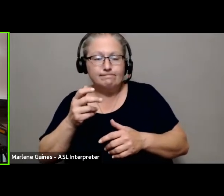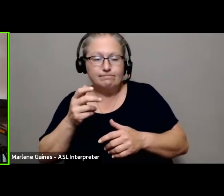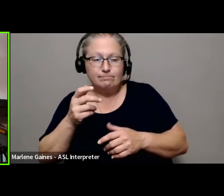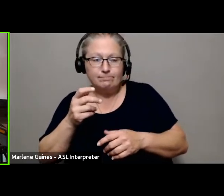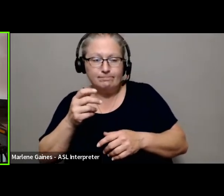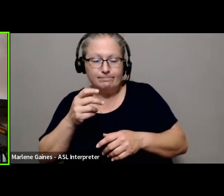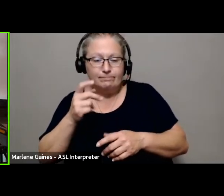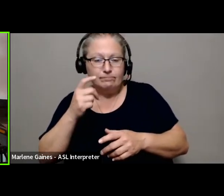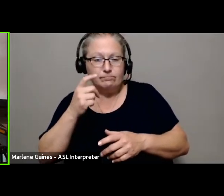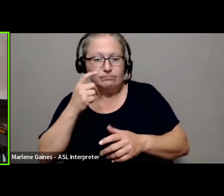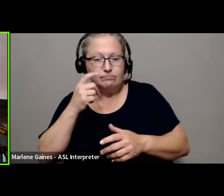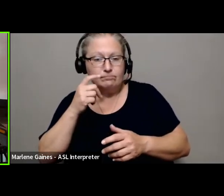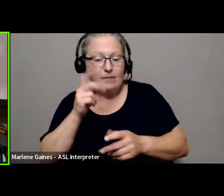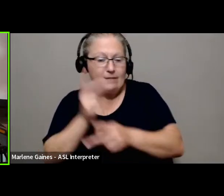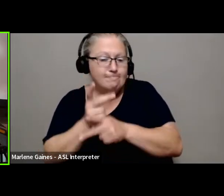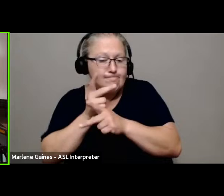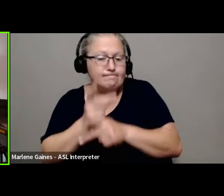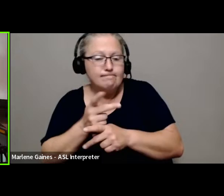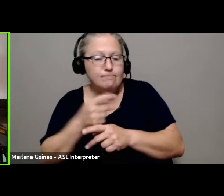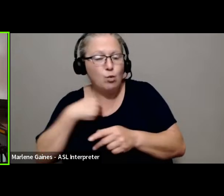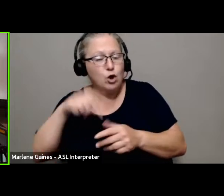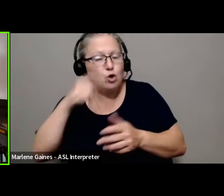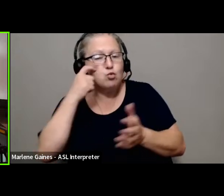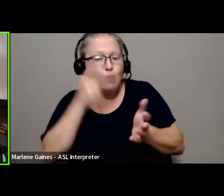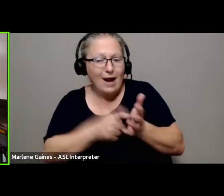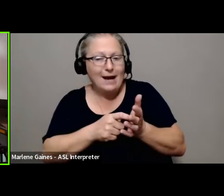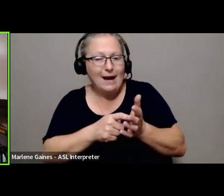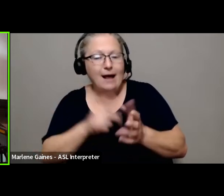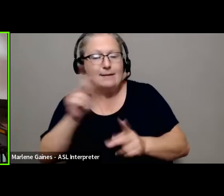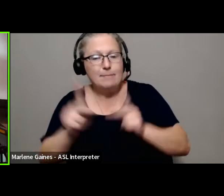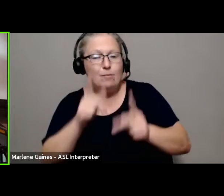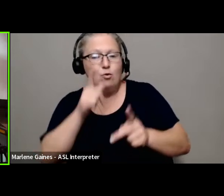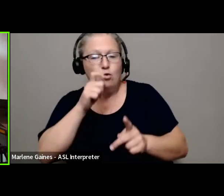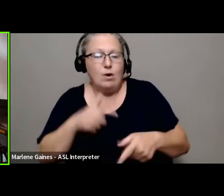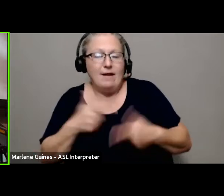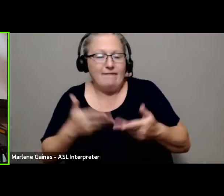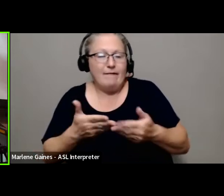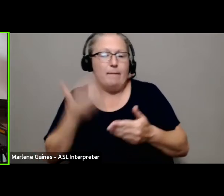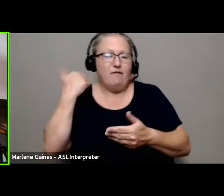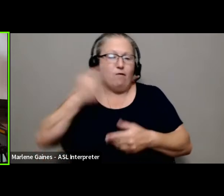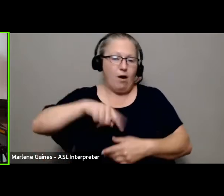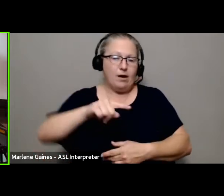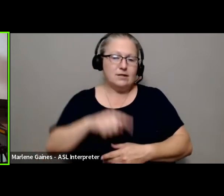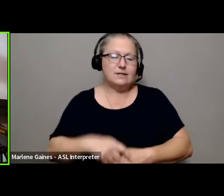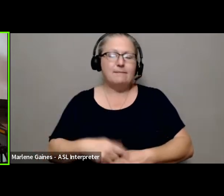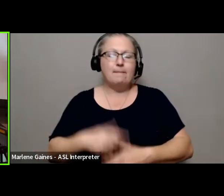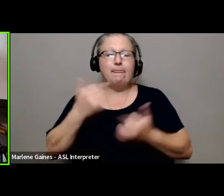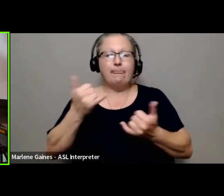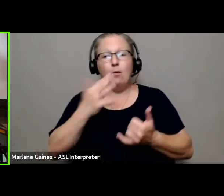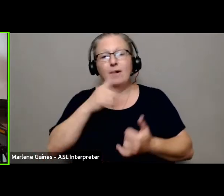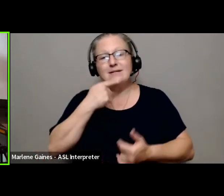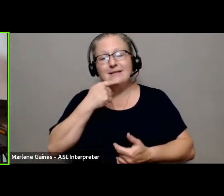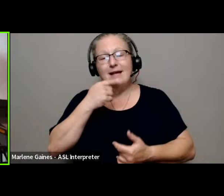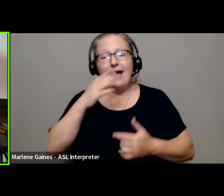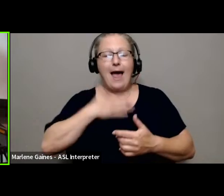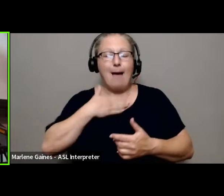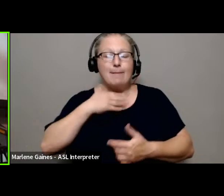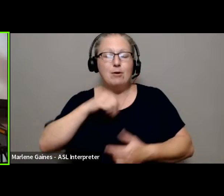just recognize people that were here before we were. So I want to say happy Pride Month.